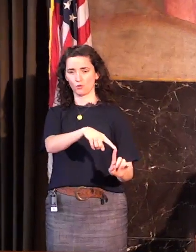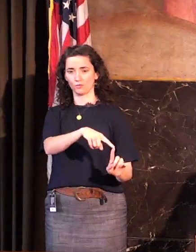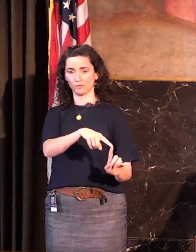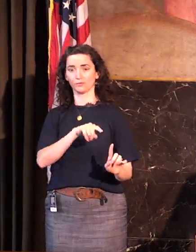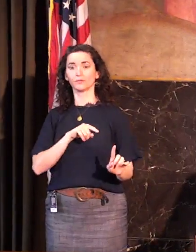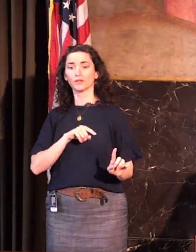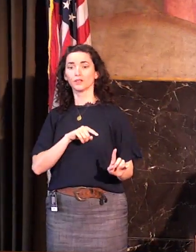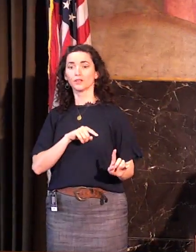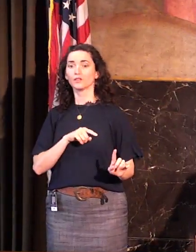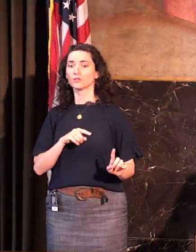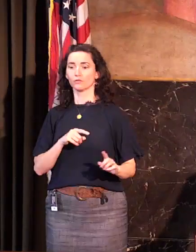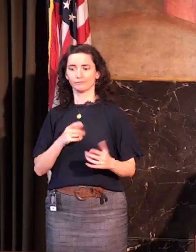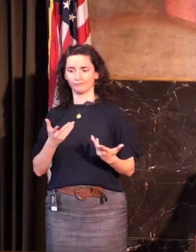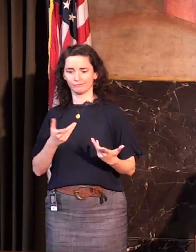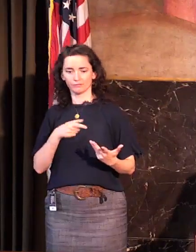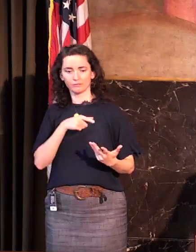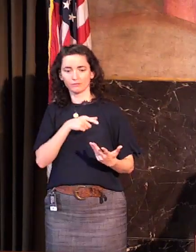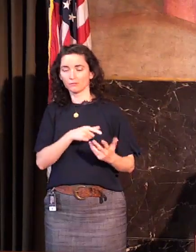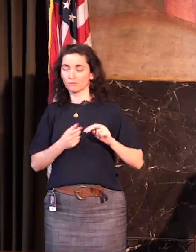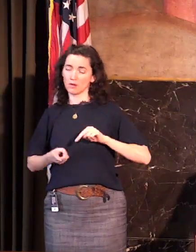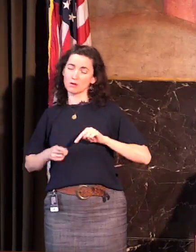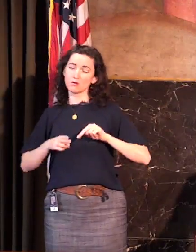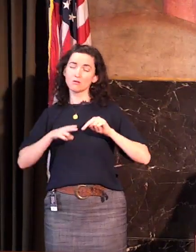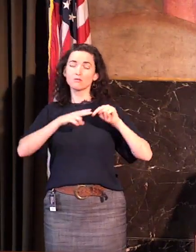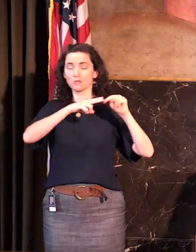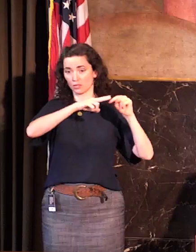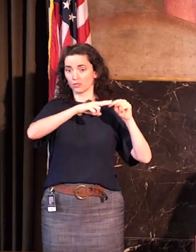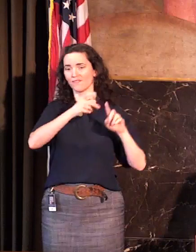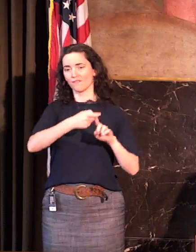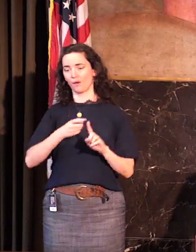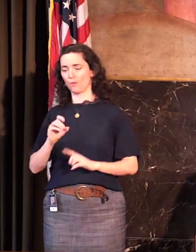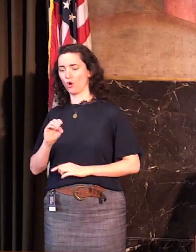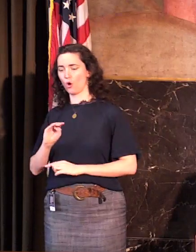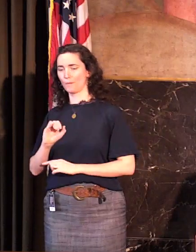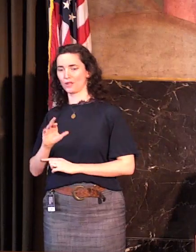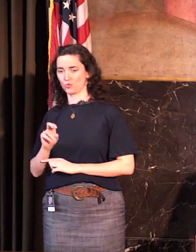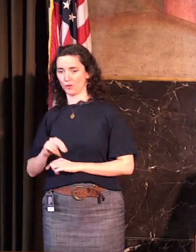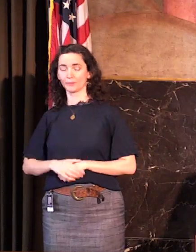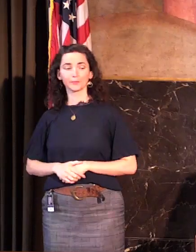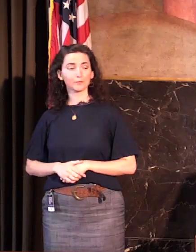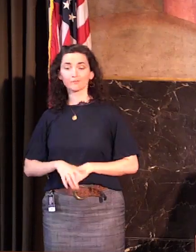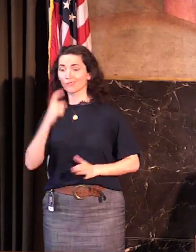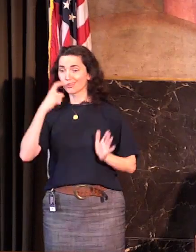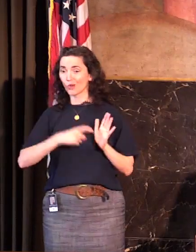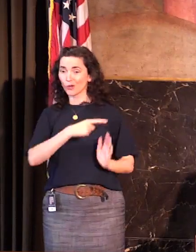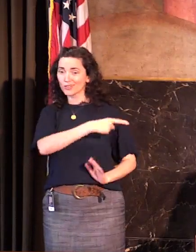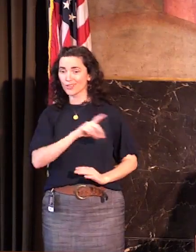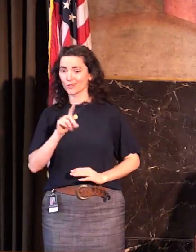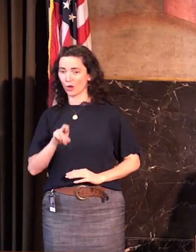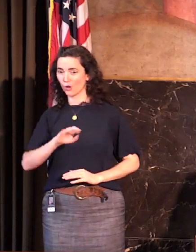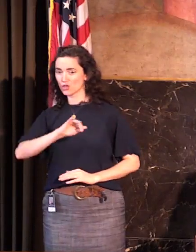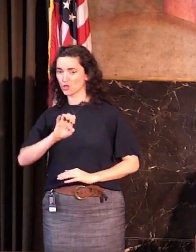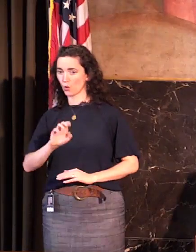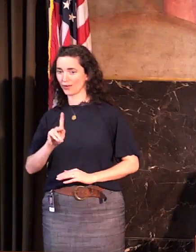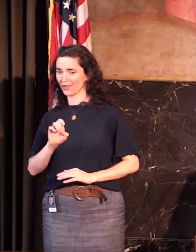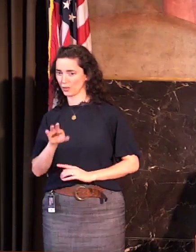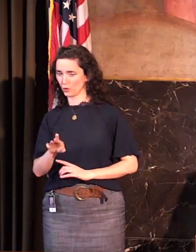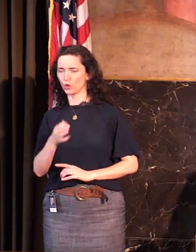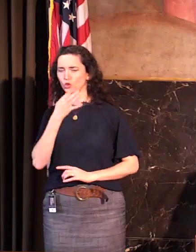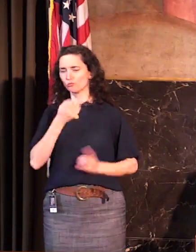impact on the state from the Omicron variant. I'm joined by Dr. Joe Cantor, as you see, and he will brief you in just a little